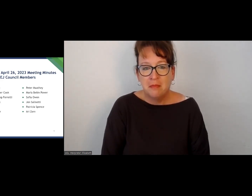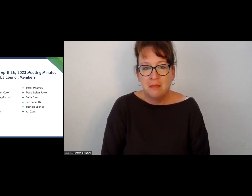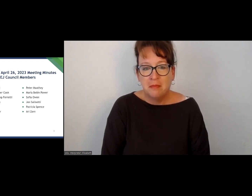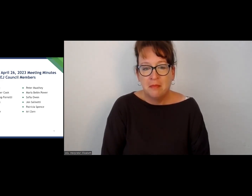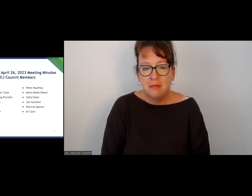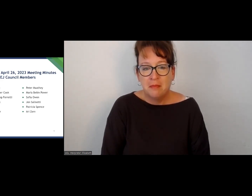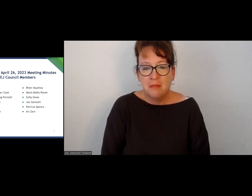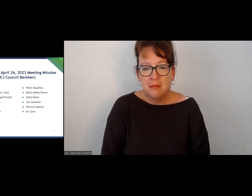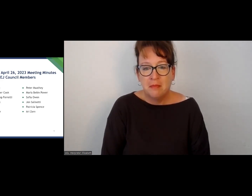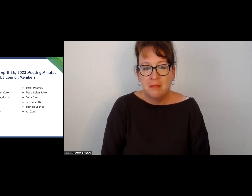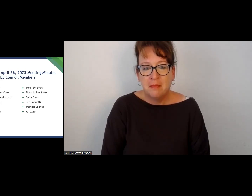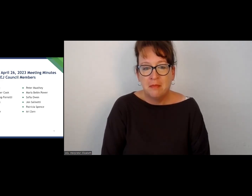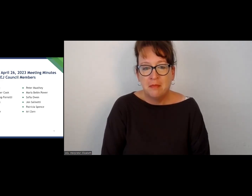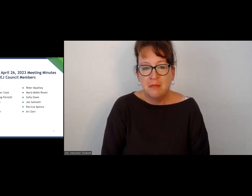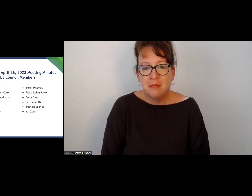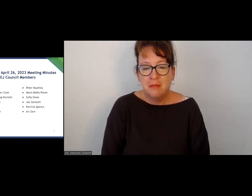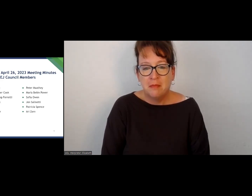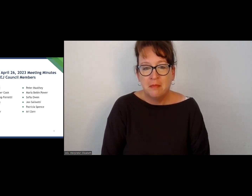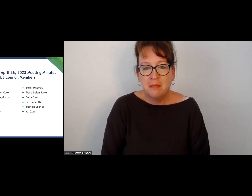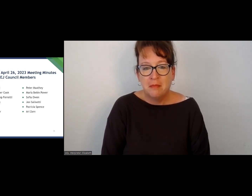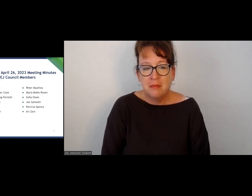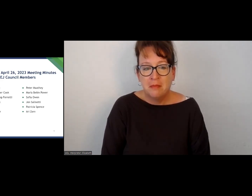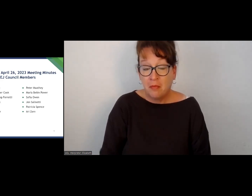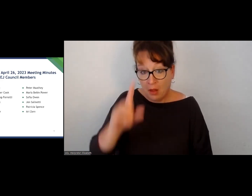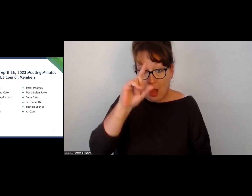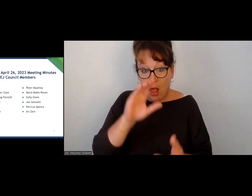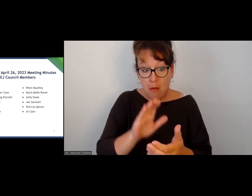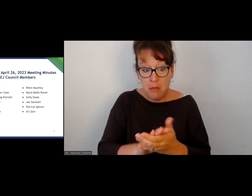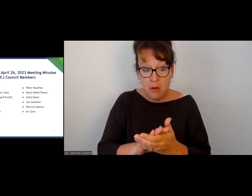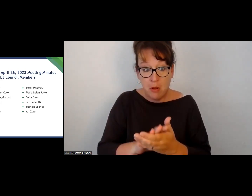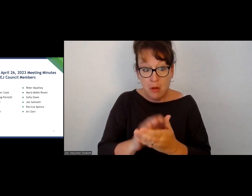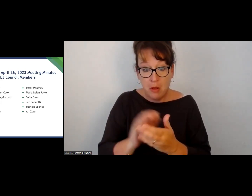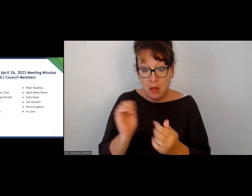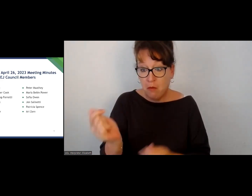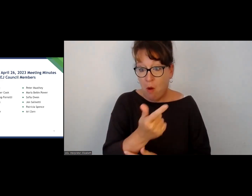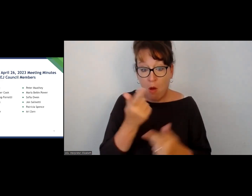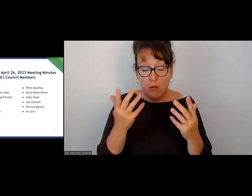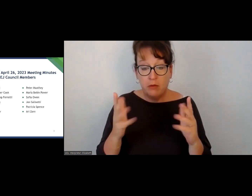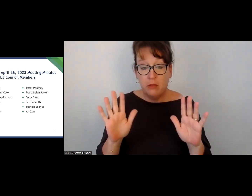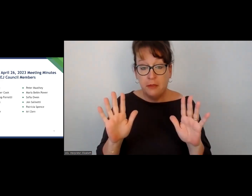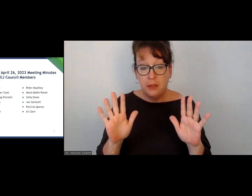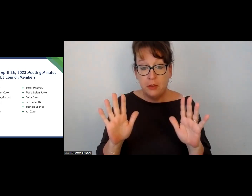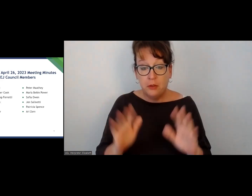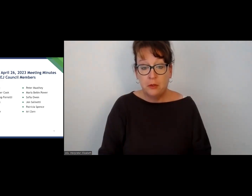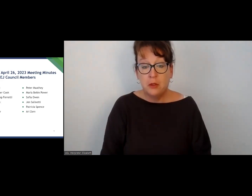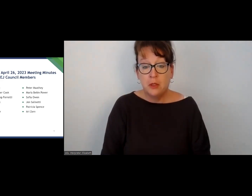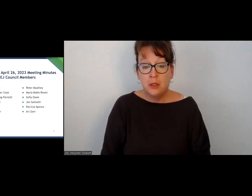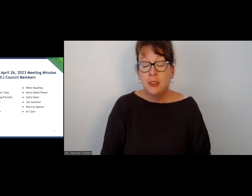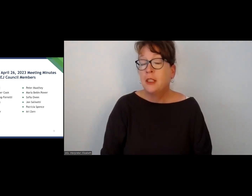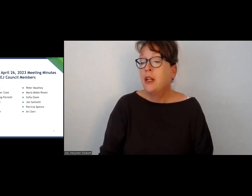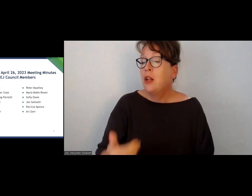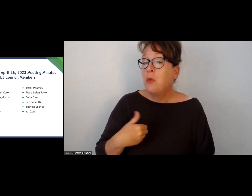Castle, can you just let me know when I think we have everyone? Okay, so we